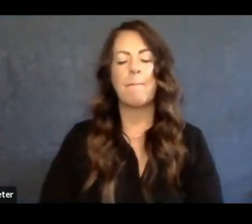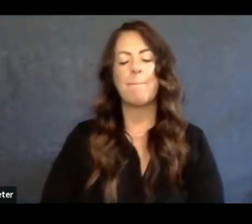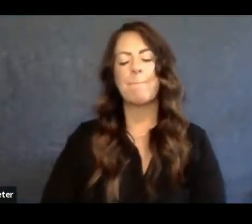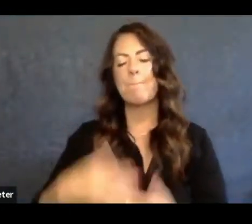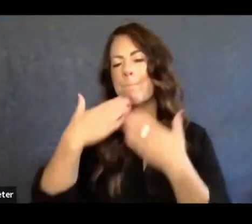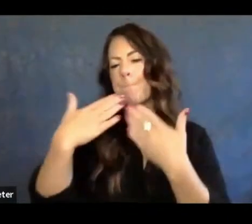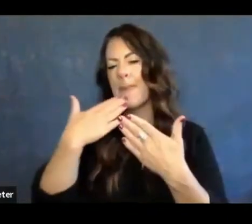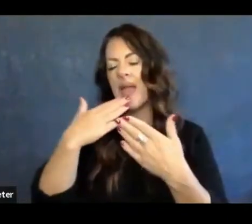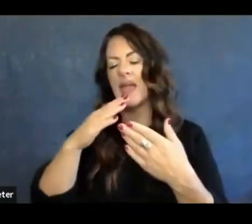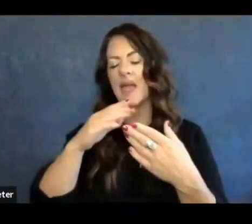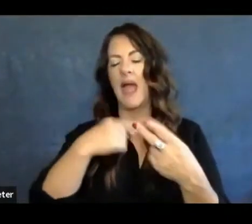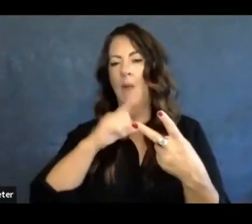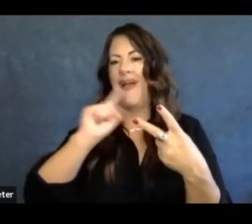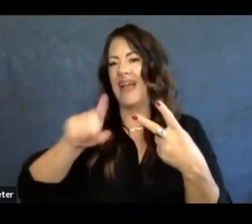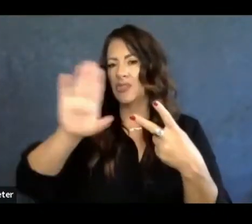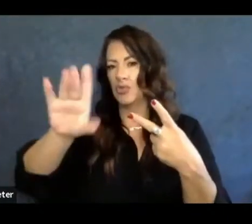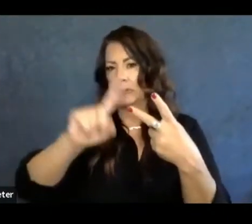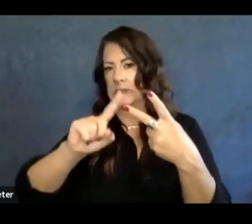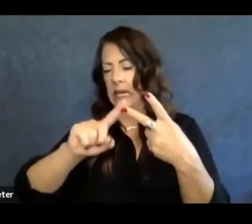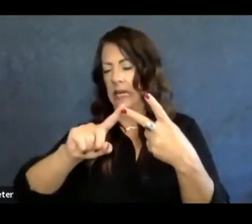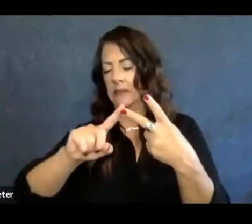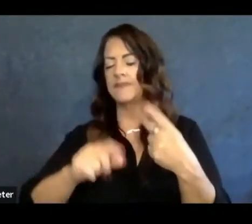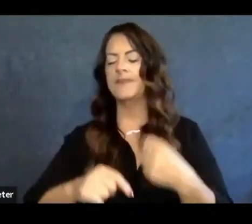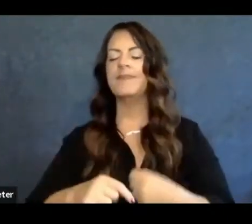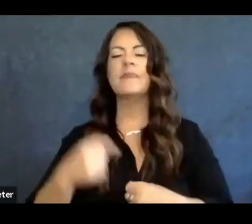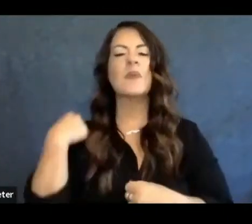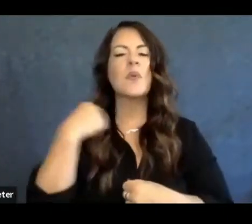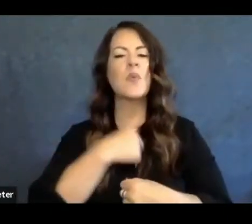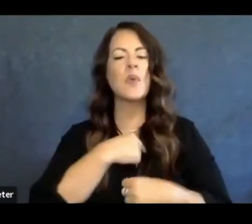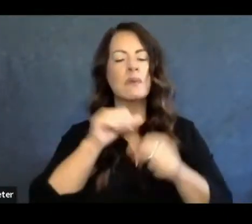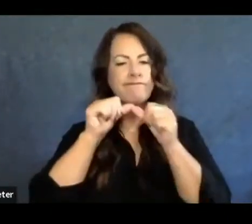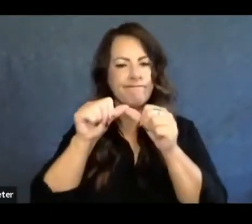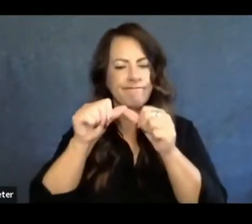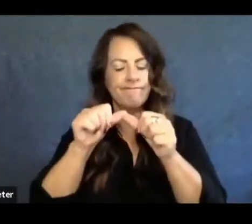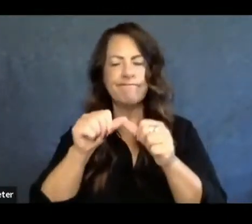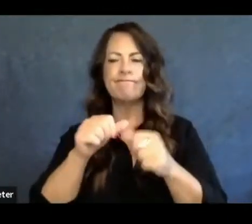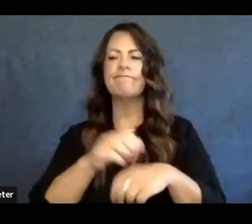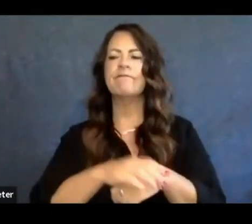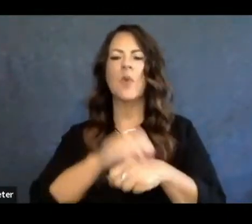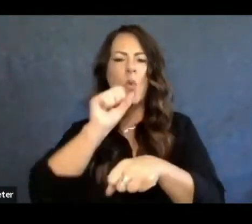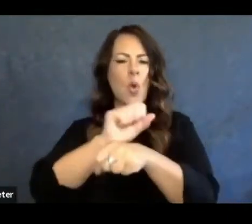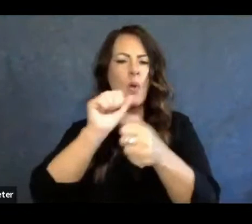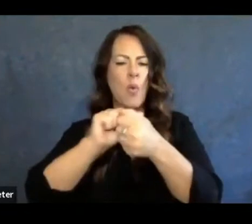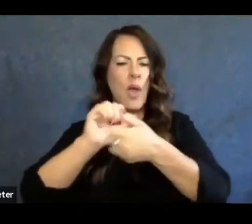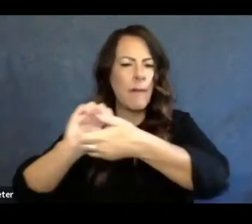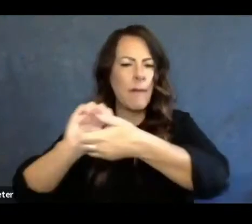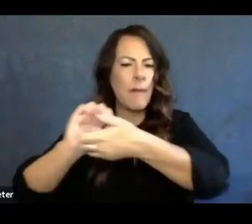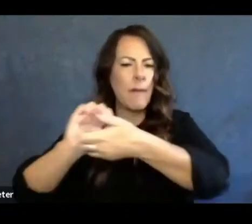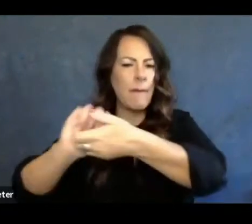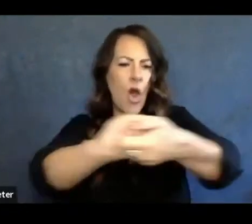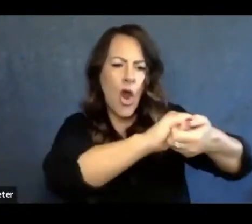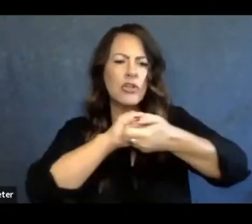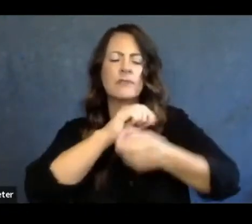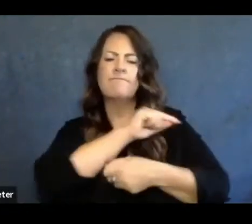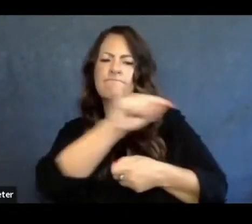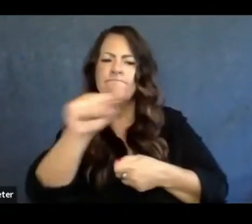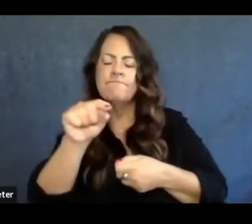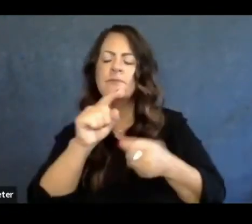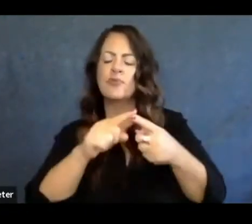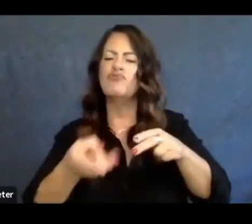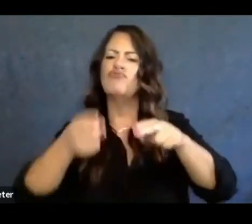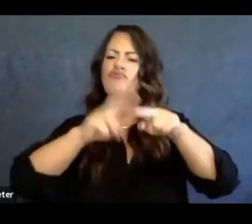the second question, we continue to work with our local partners on increasing and